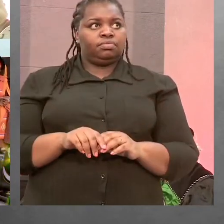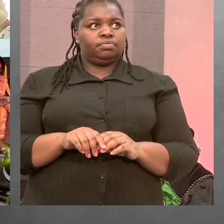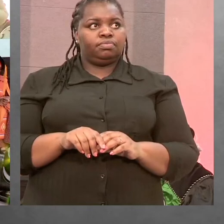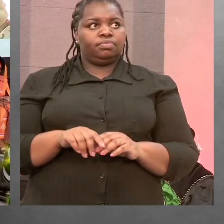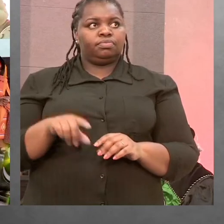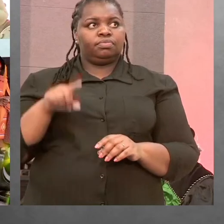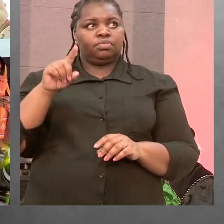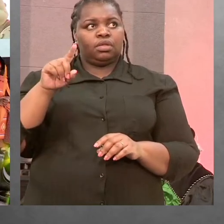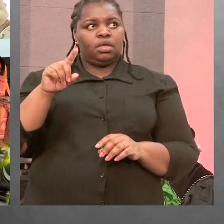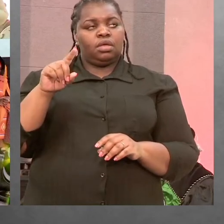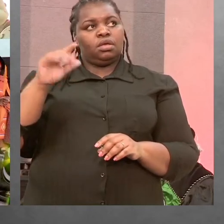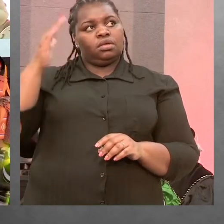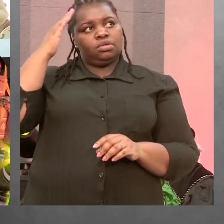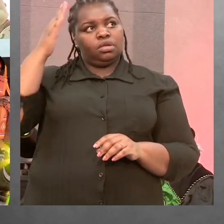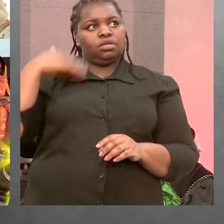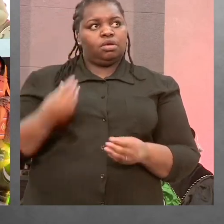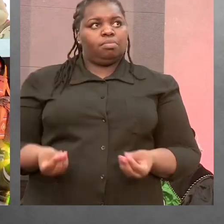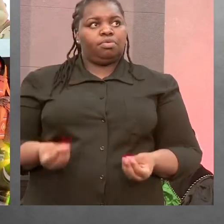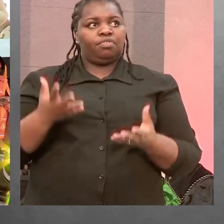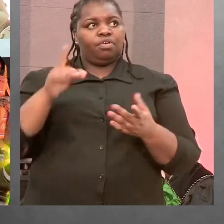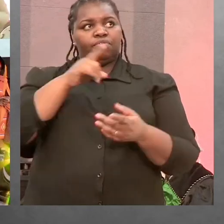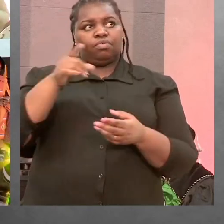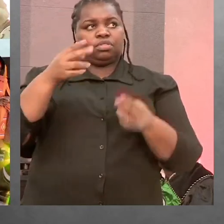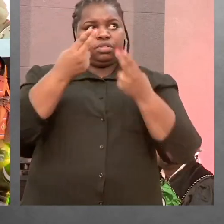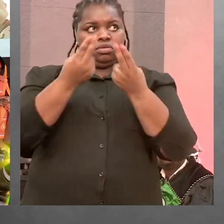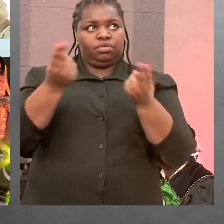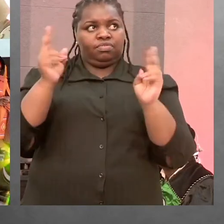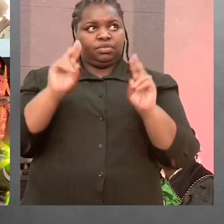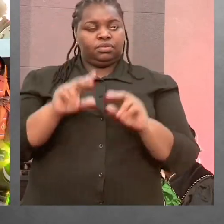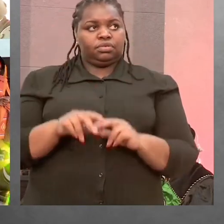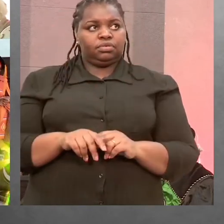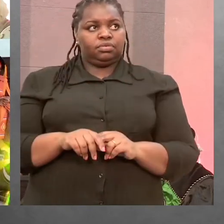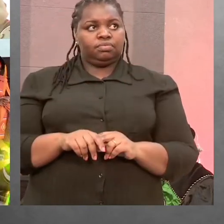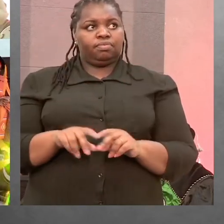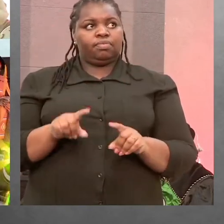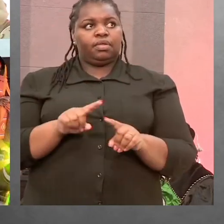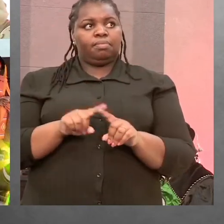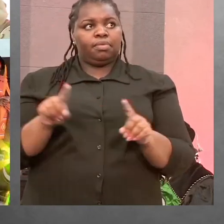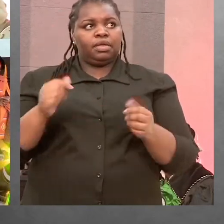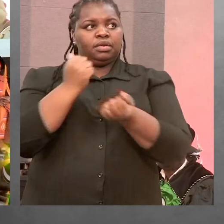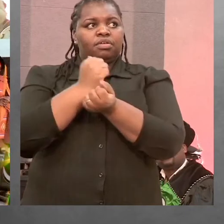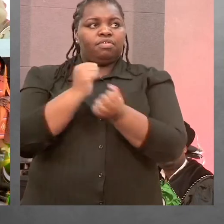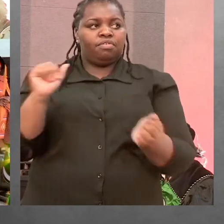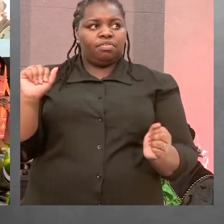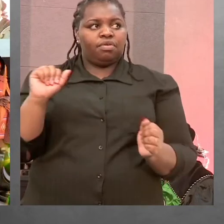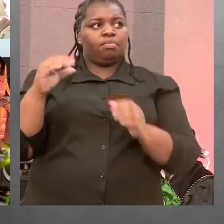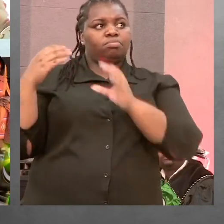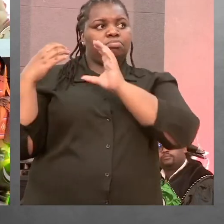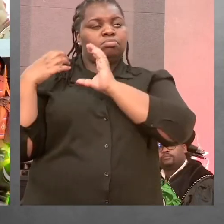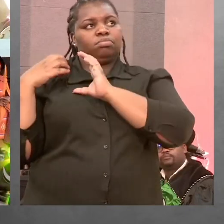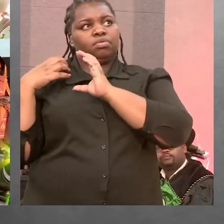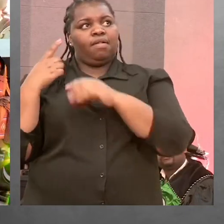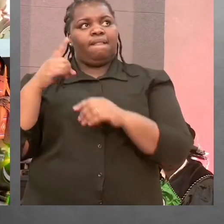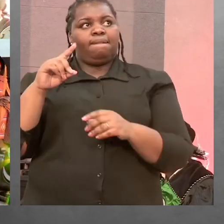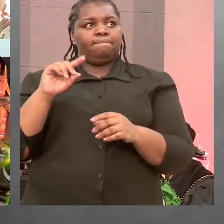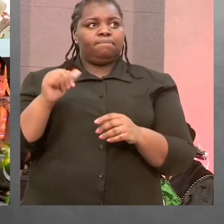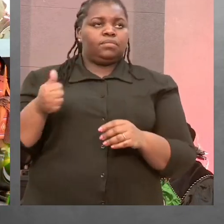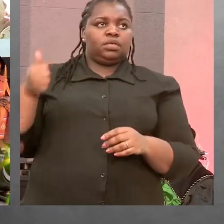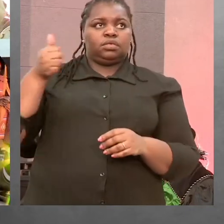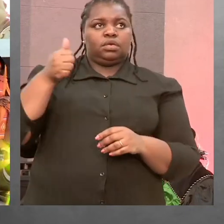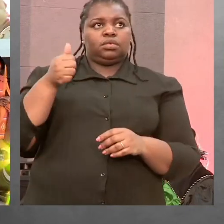Chancellor provides leadership to the university, but is free of the burden of executive